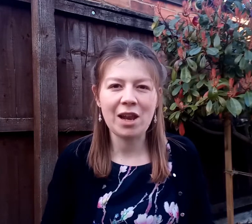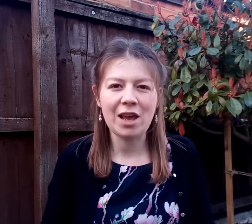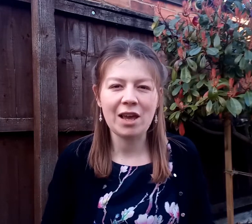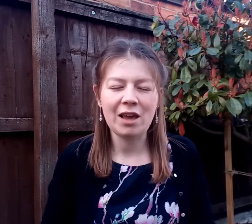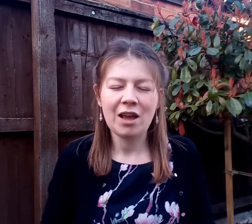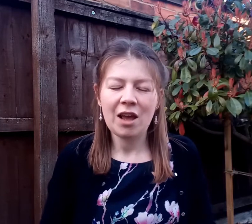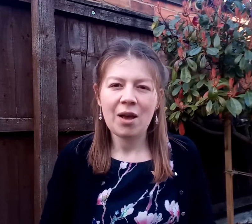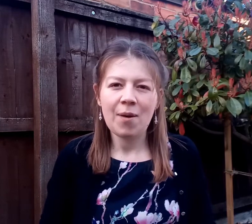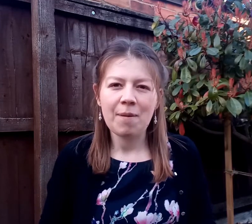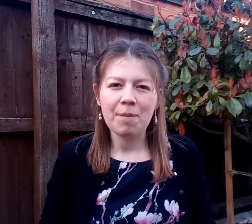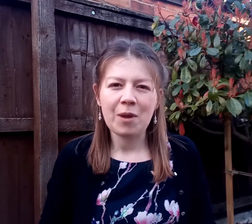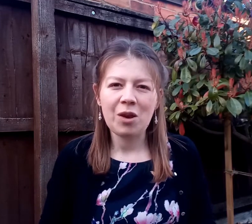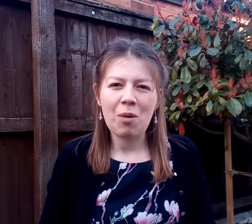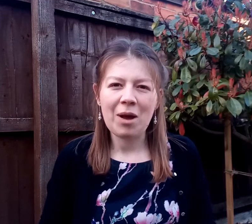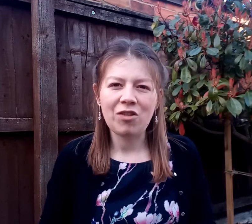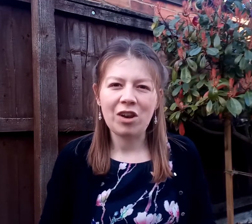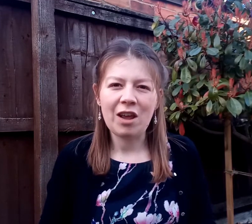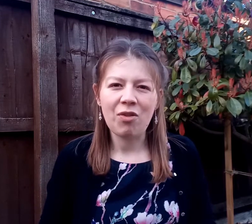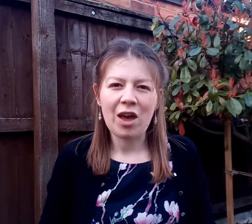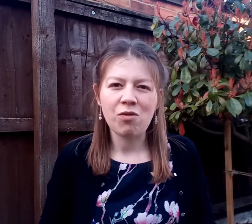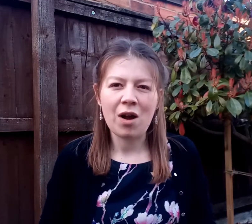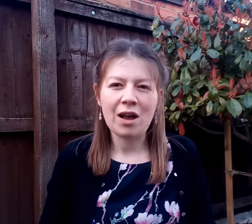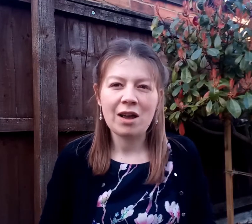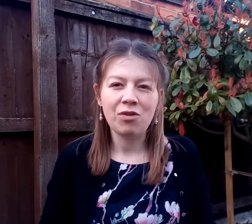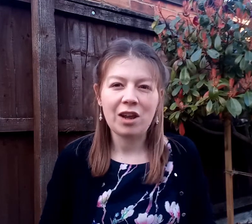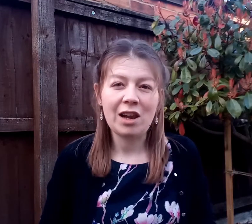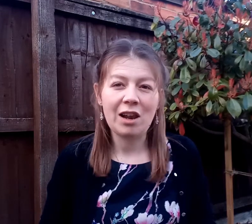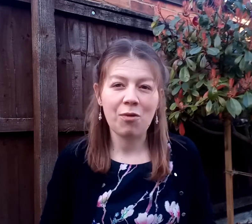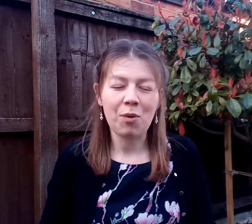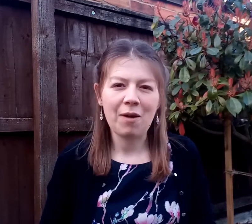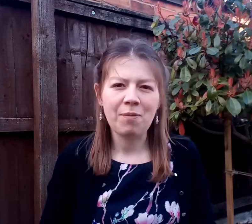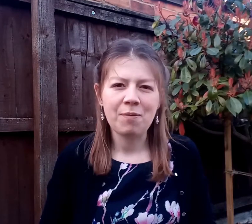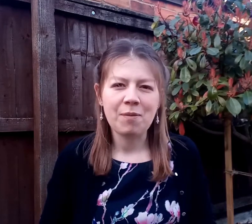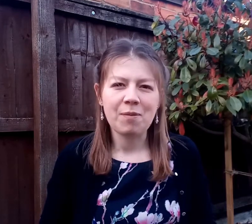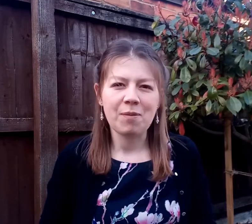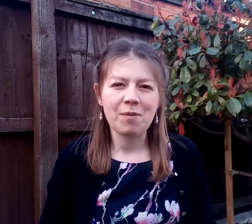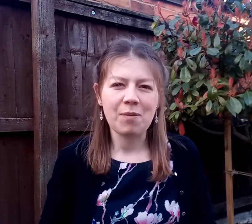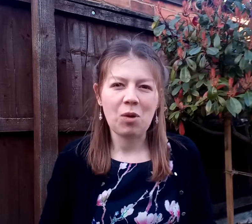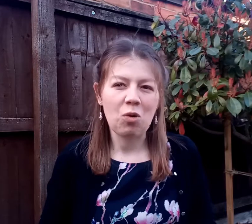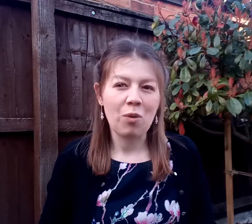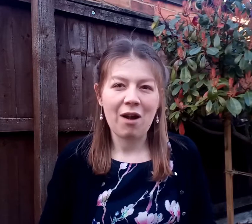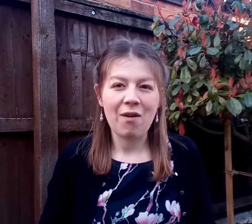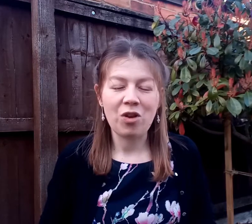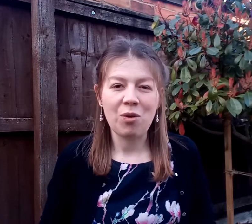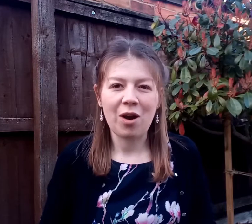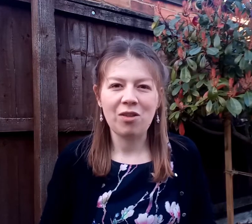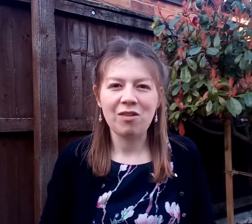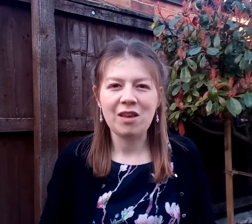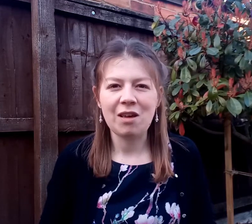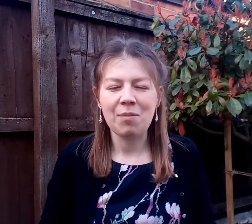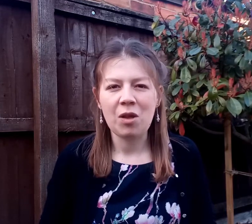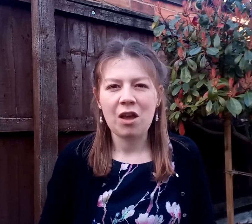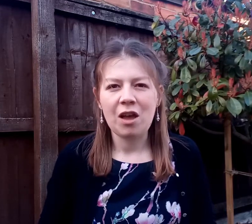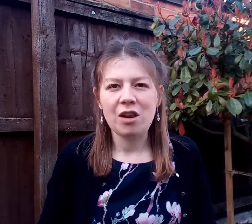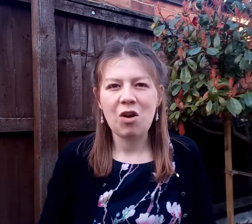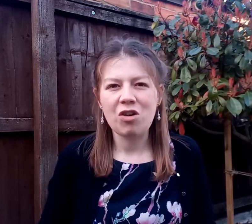beginning, can you imagine if they arrived in Loughborough or wherever you were going to see them, not